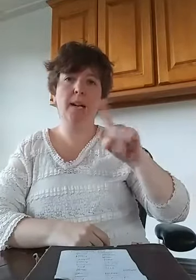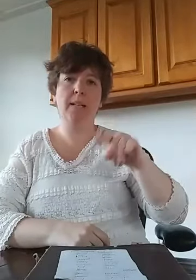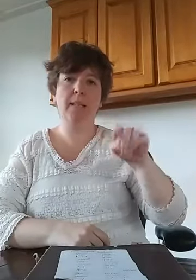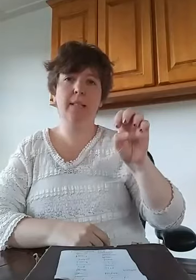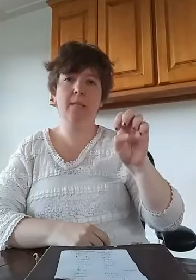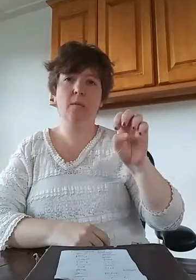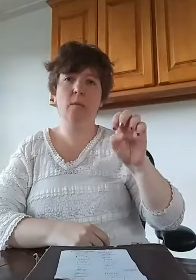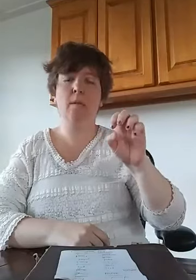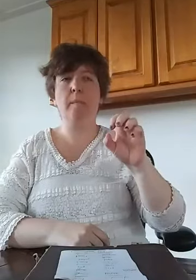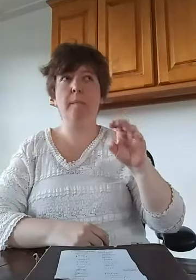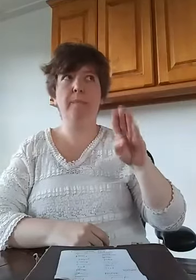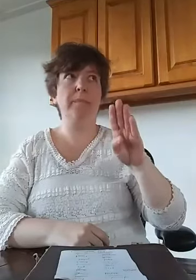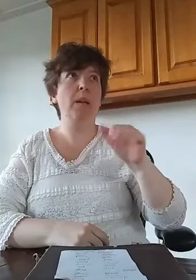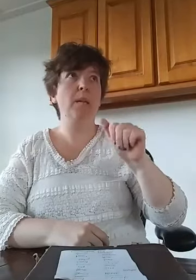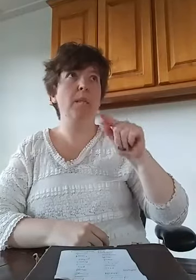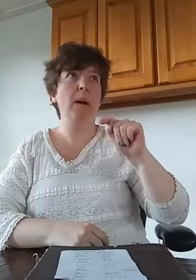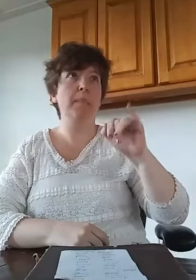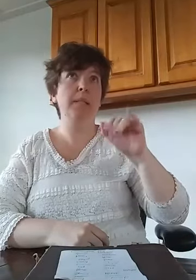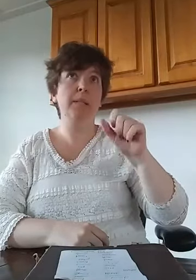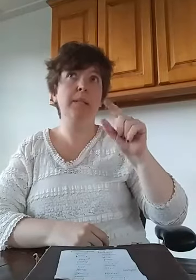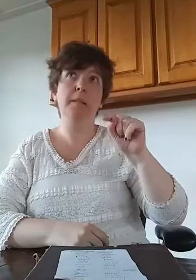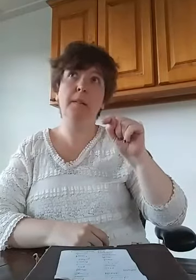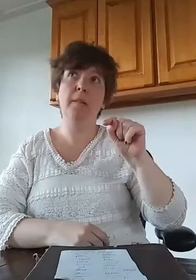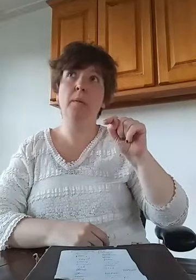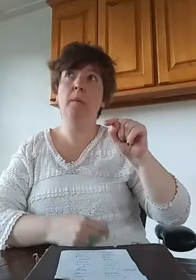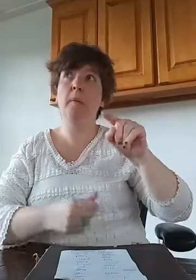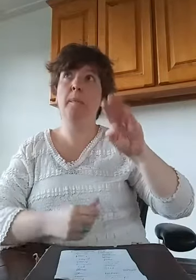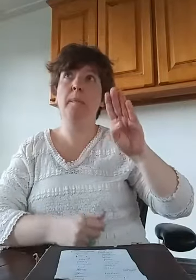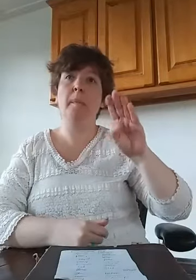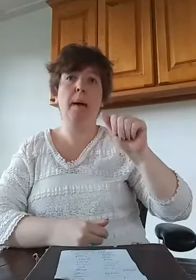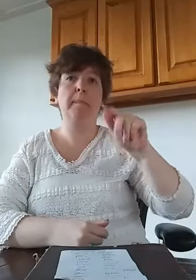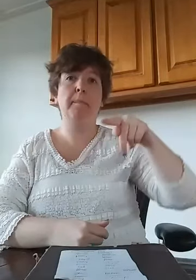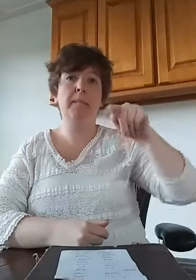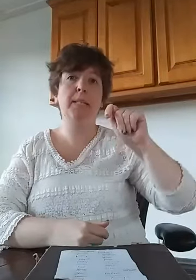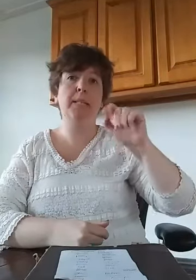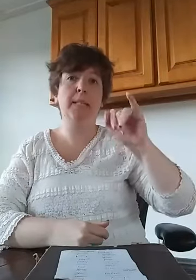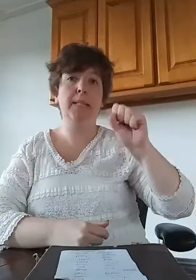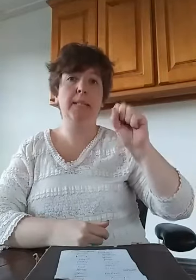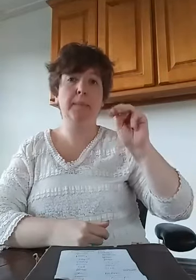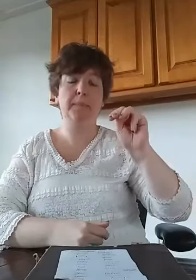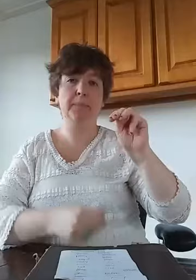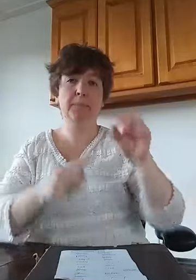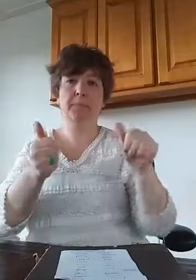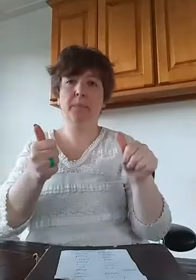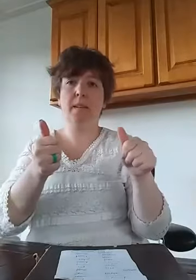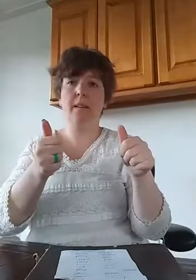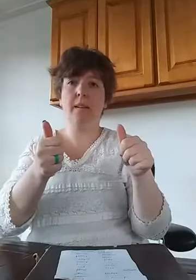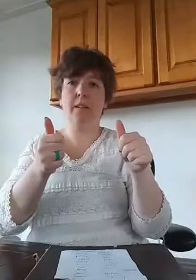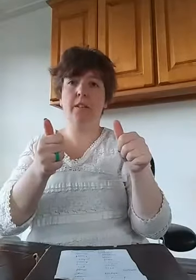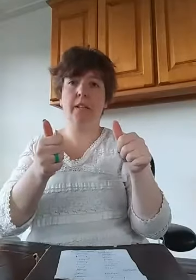baptize, or Baptist, or baptism. You take your